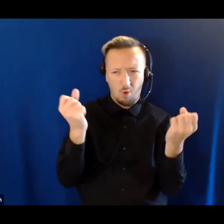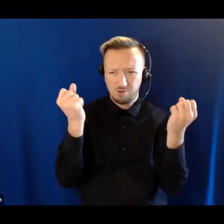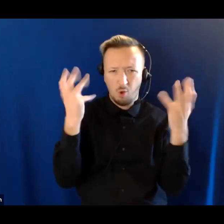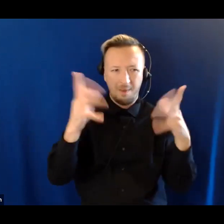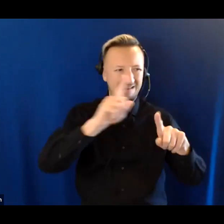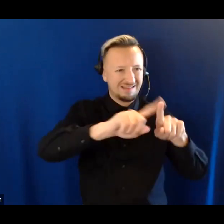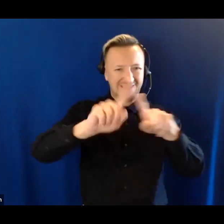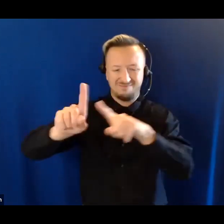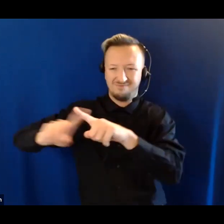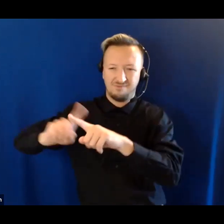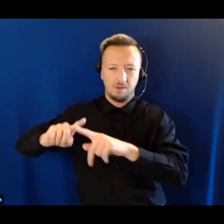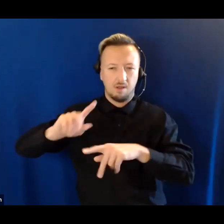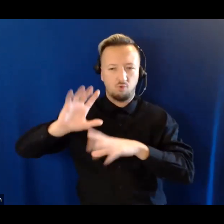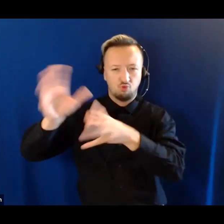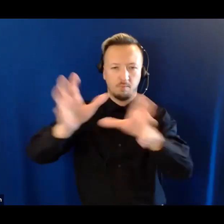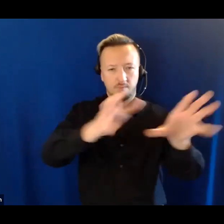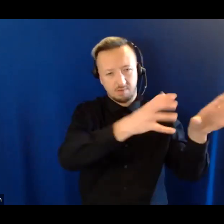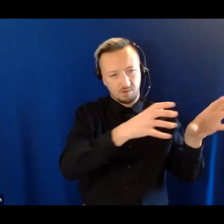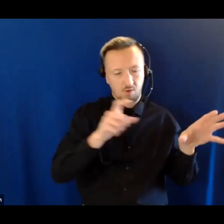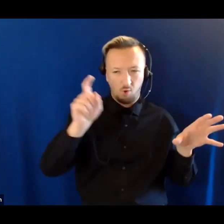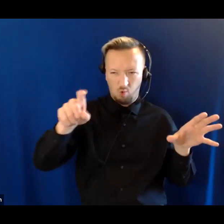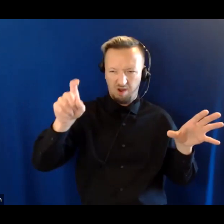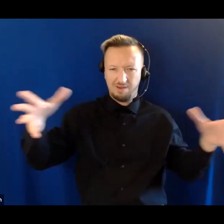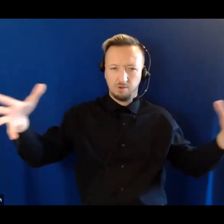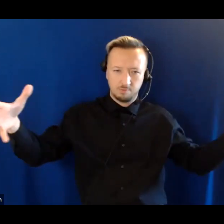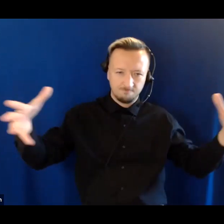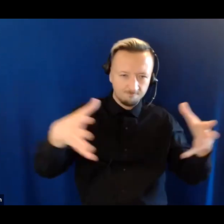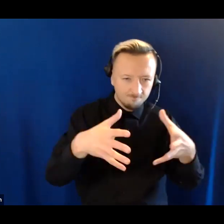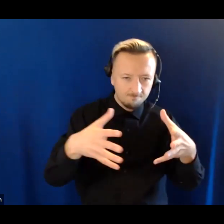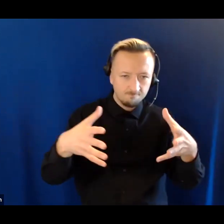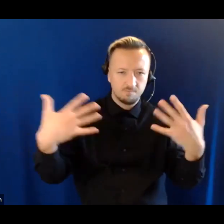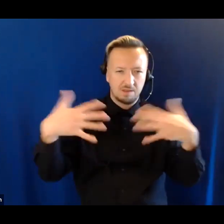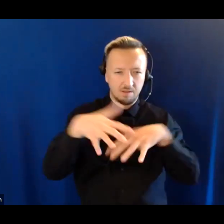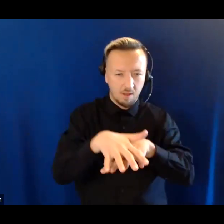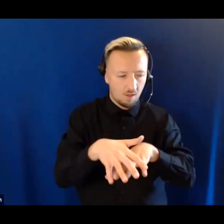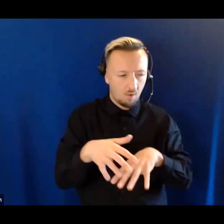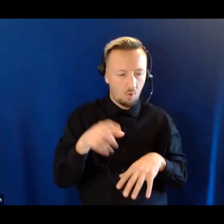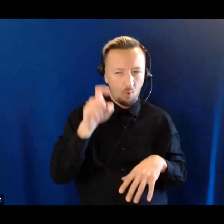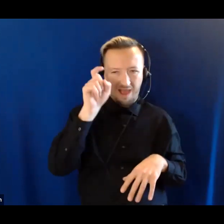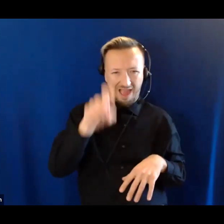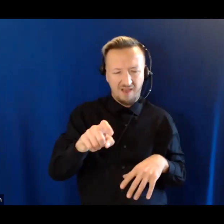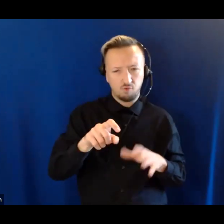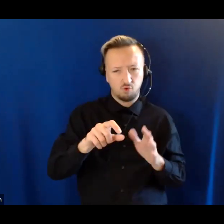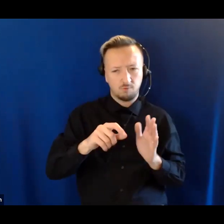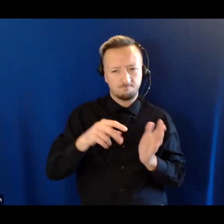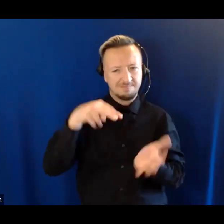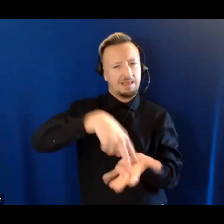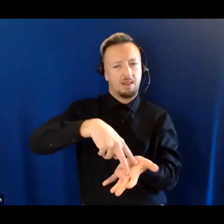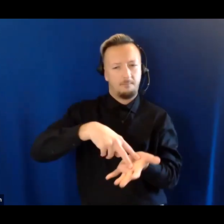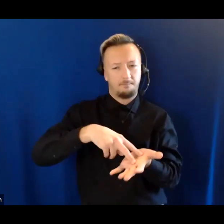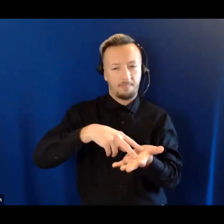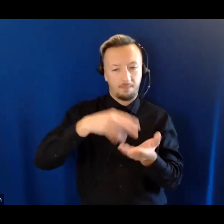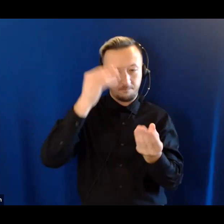to share that we are not disposable. We can't be cast aside. We absolutely